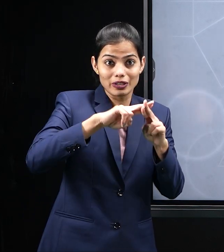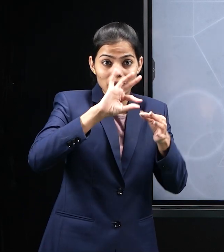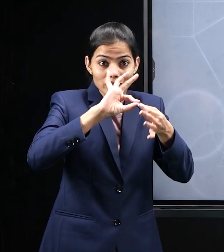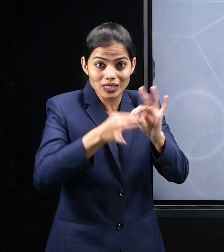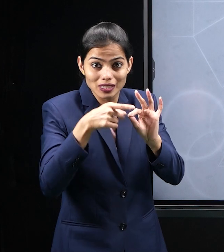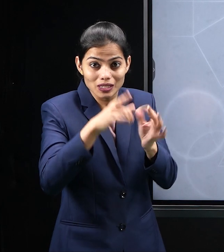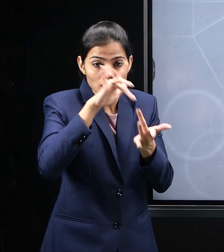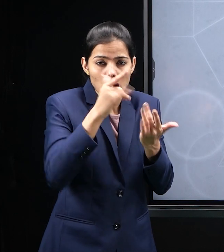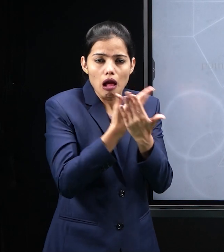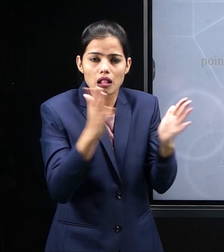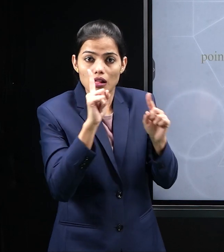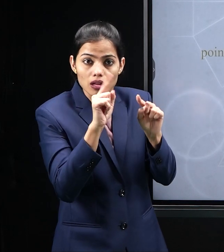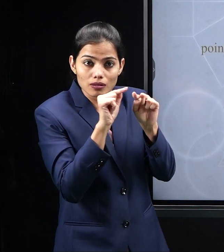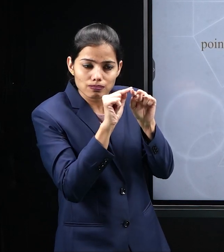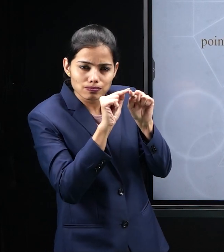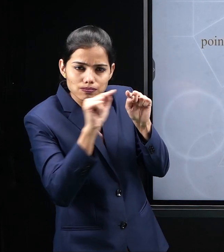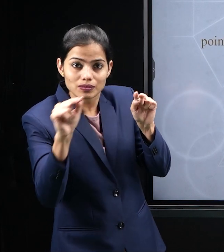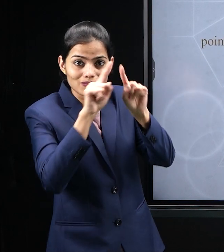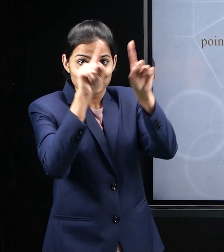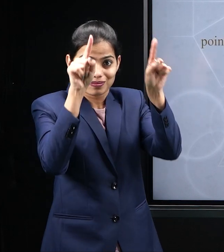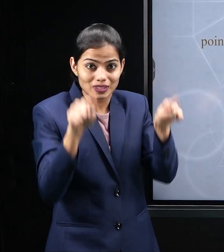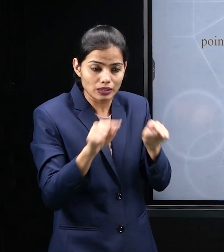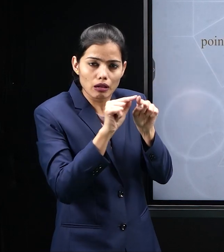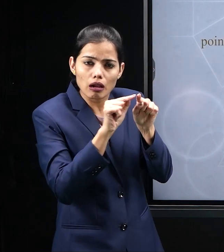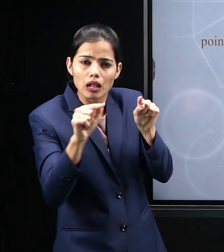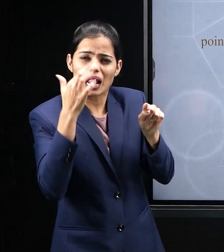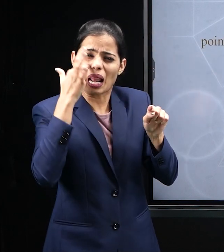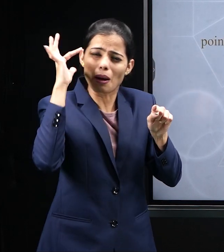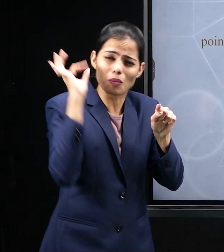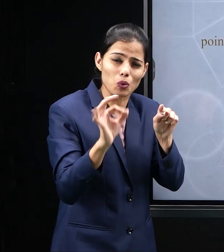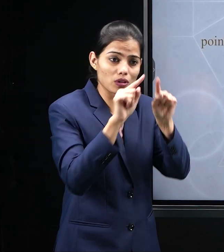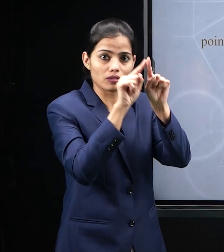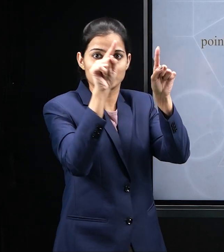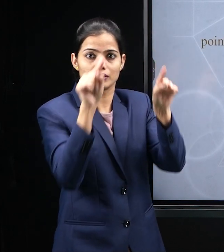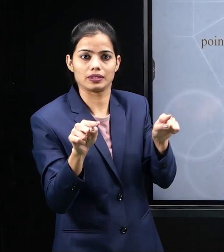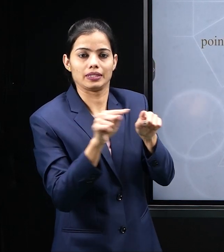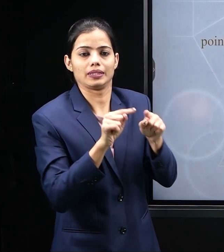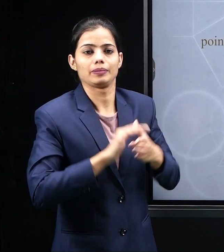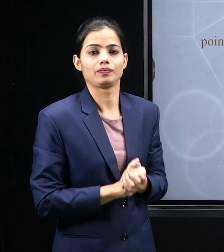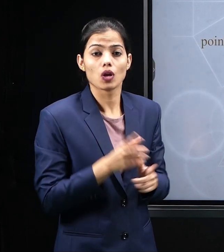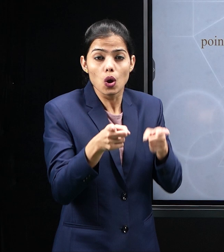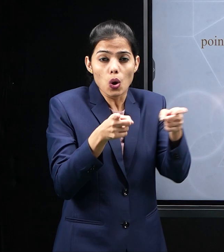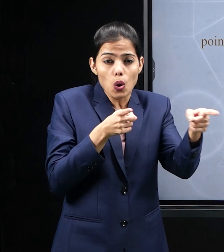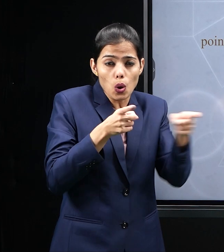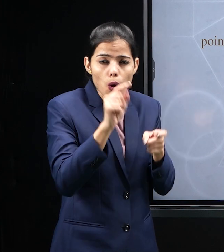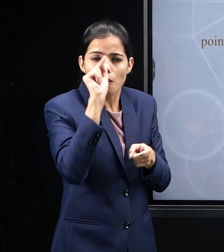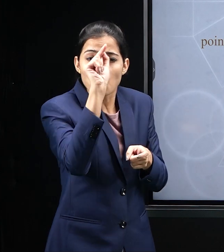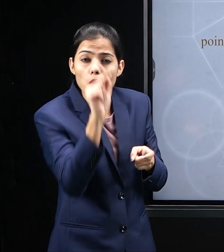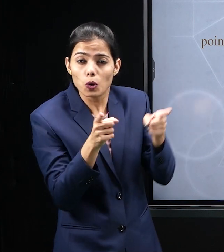Midpoint formula. The midpoint of any line segment is defined as the coordinate point